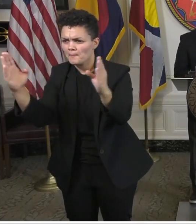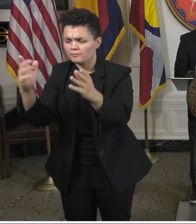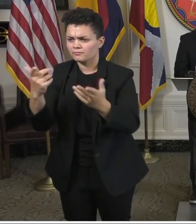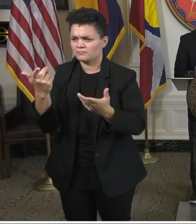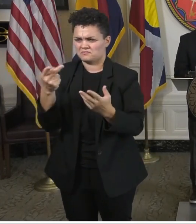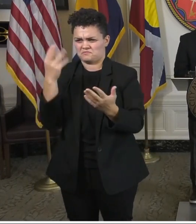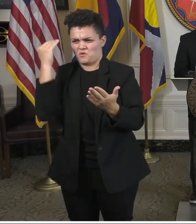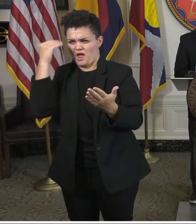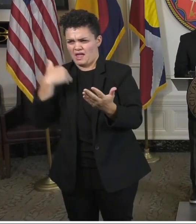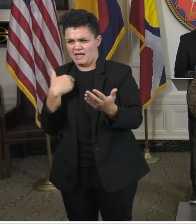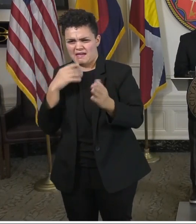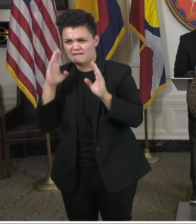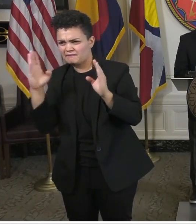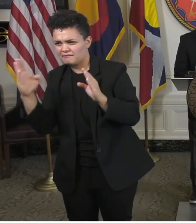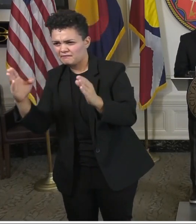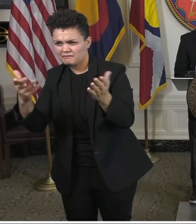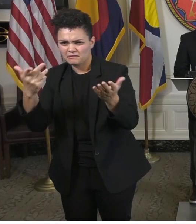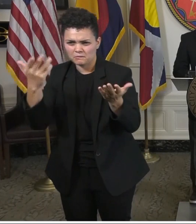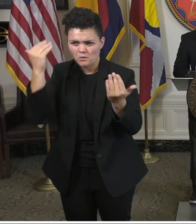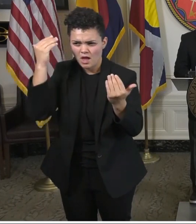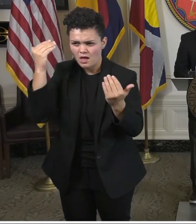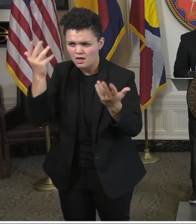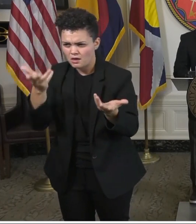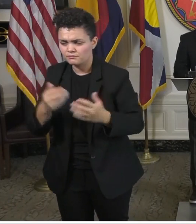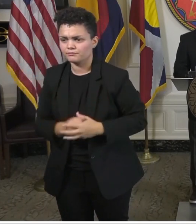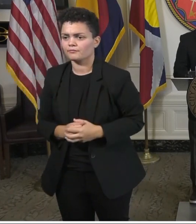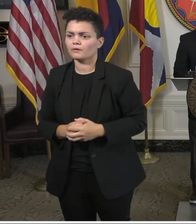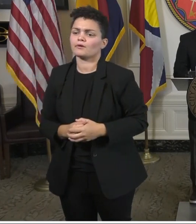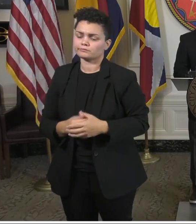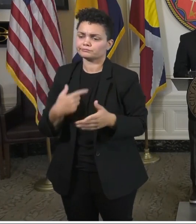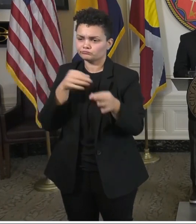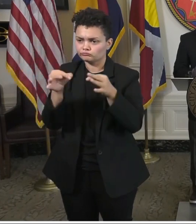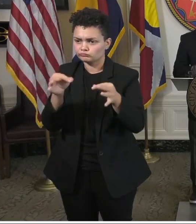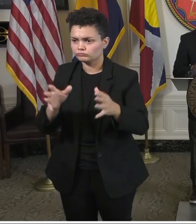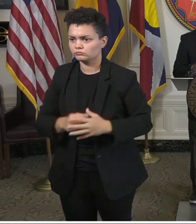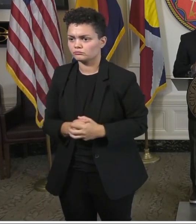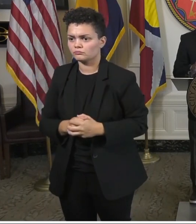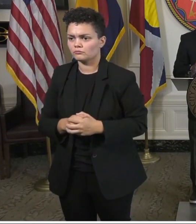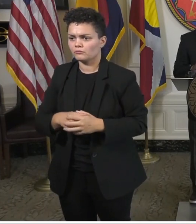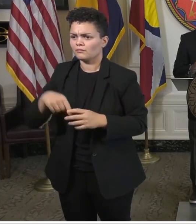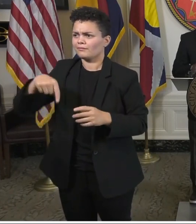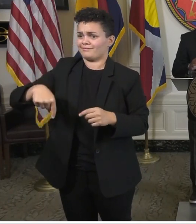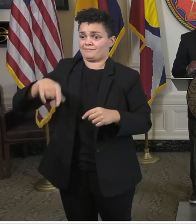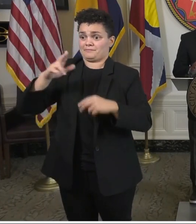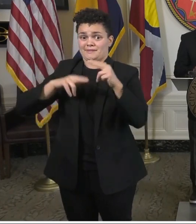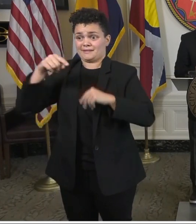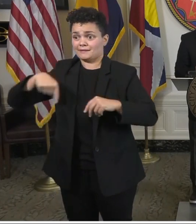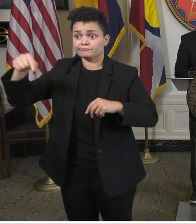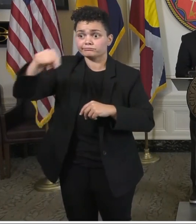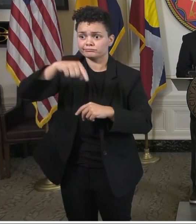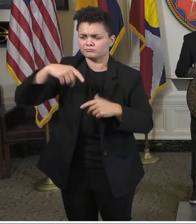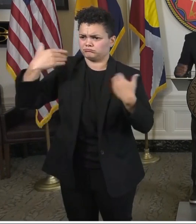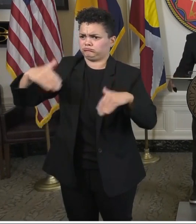are designated National Historic Landmarks. And so that means that we just can't go out and talk